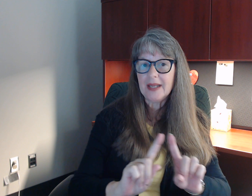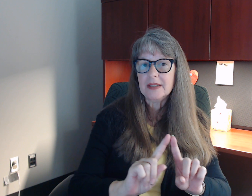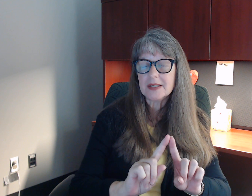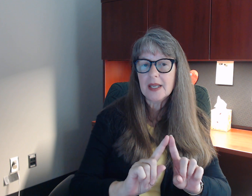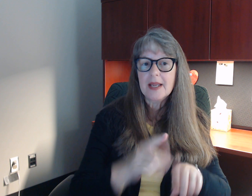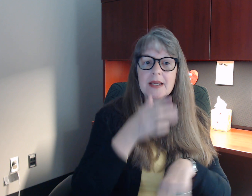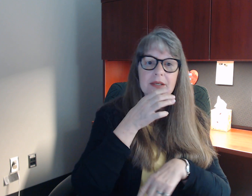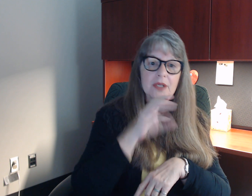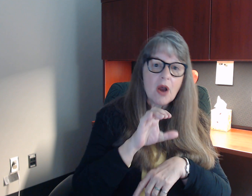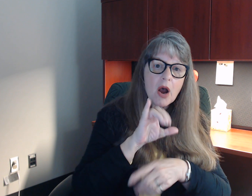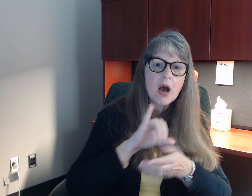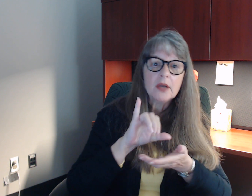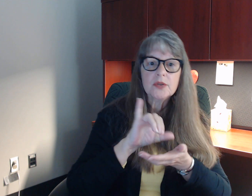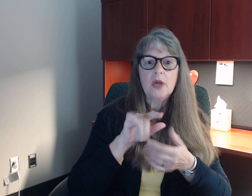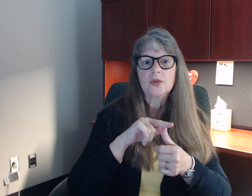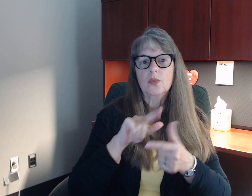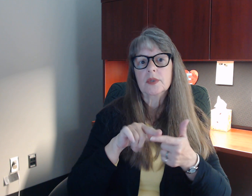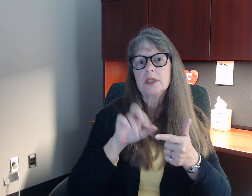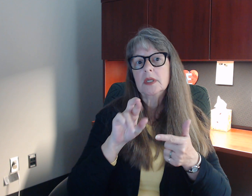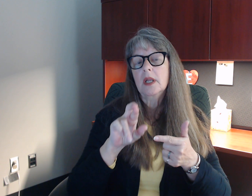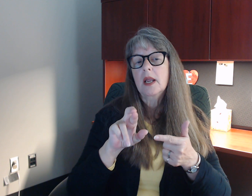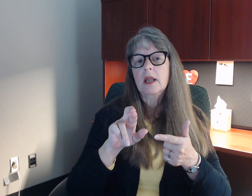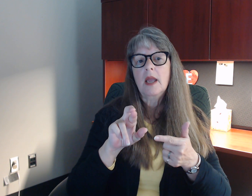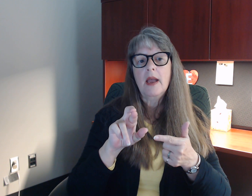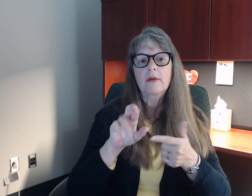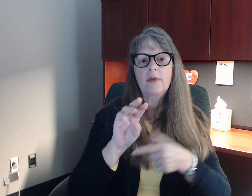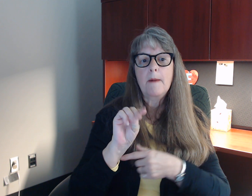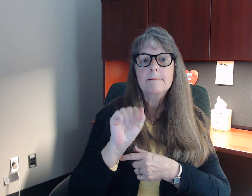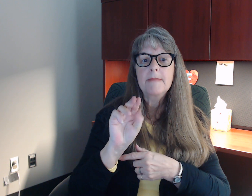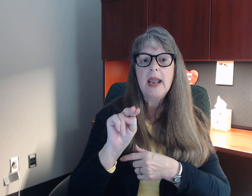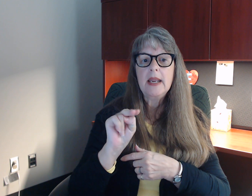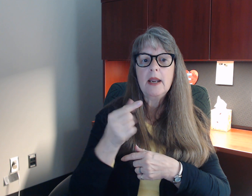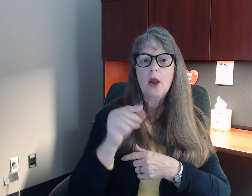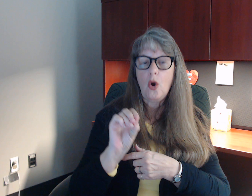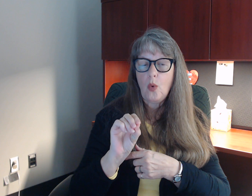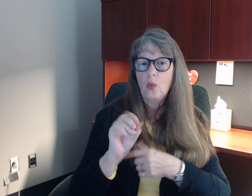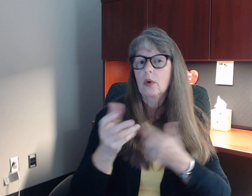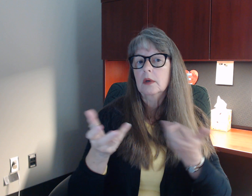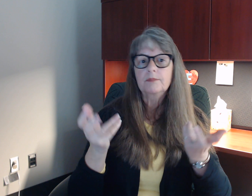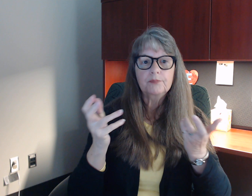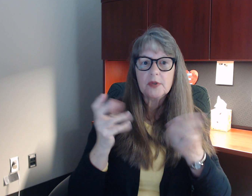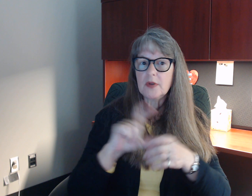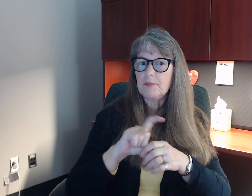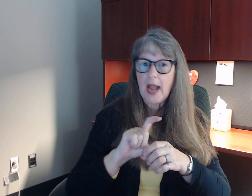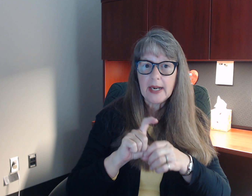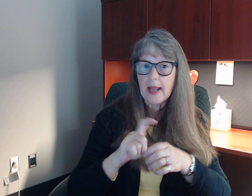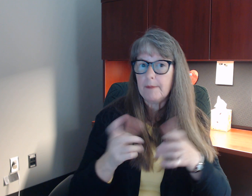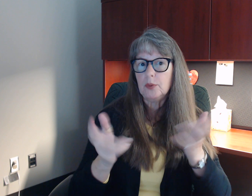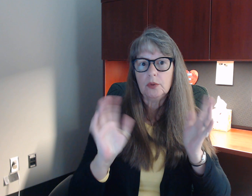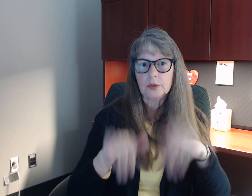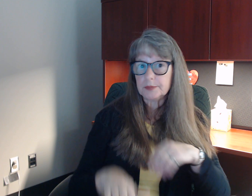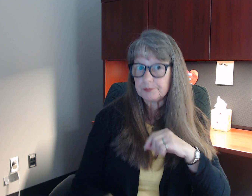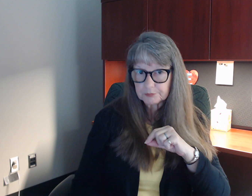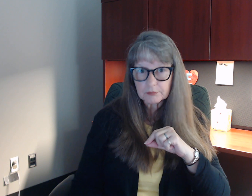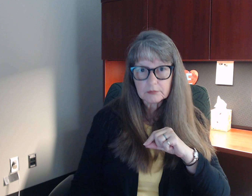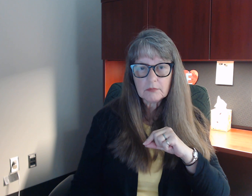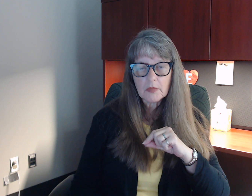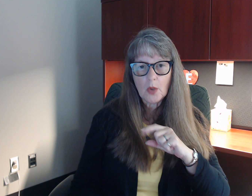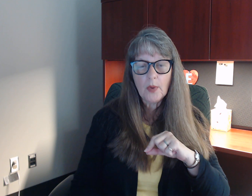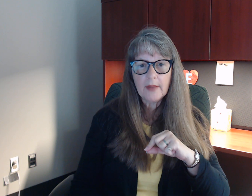kinds. Is it a hot sauce, or does it have mango, or does it have pineapple, or whatever